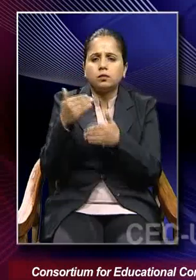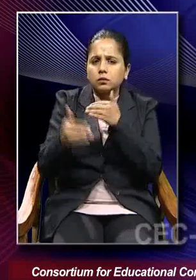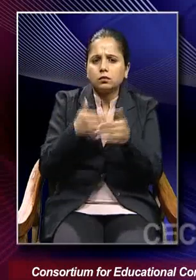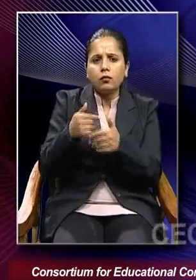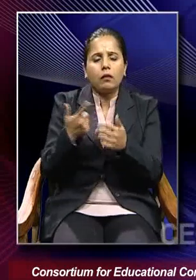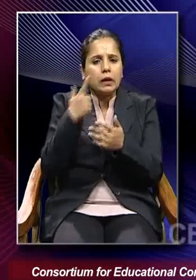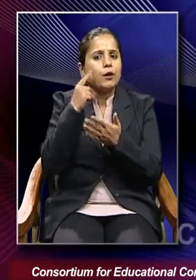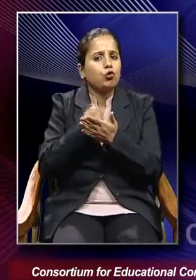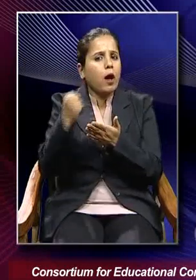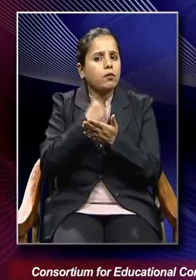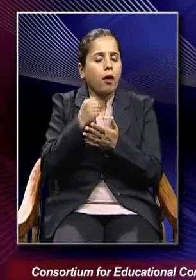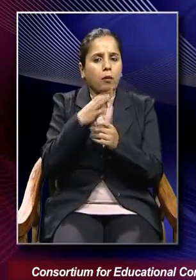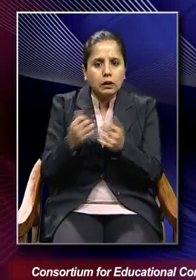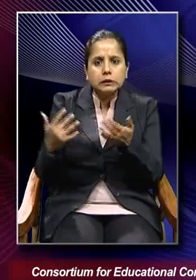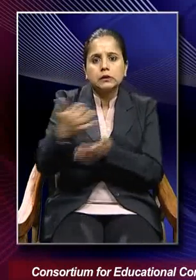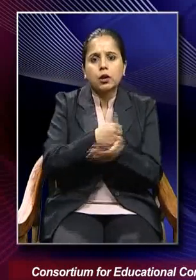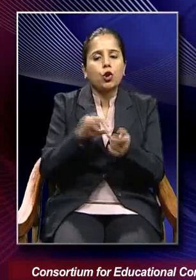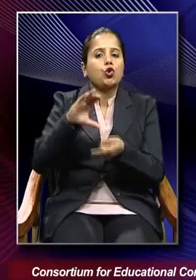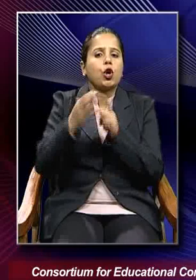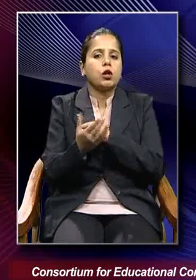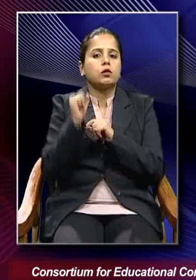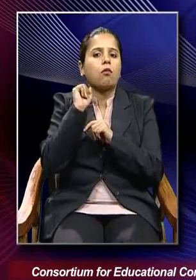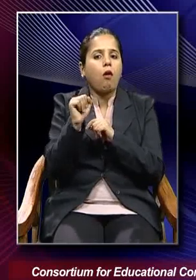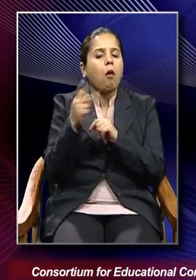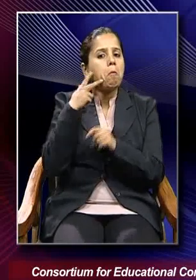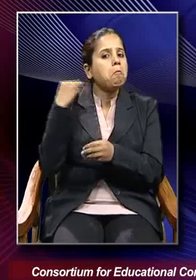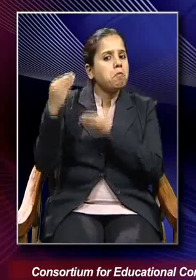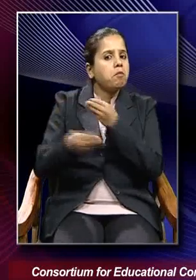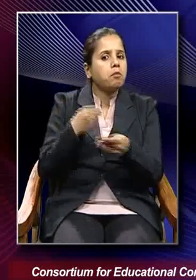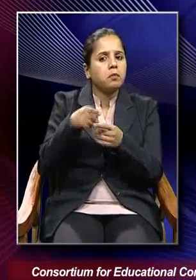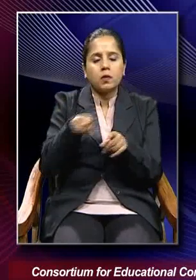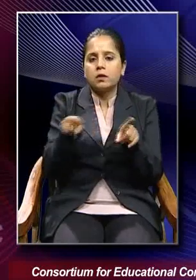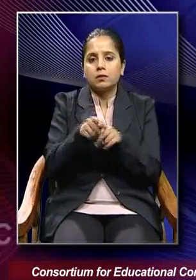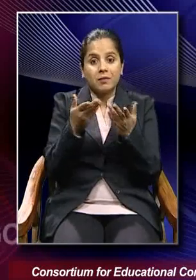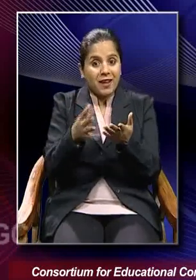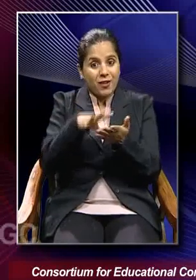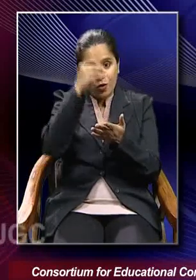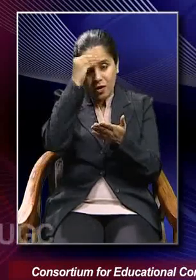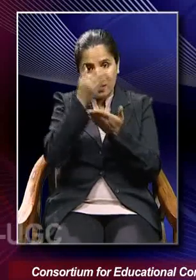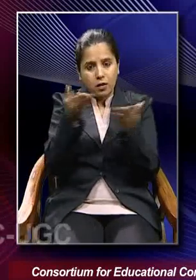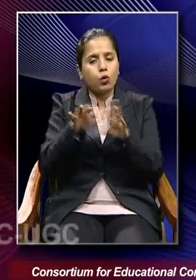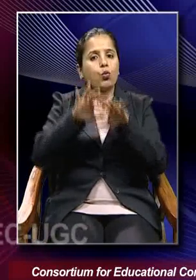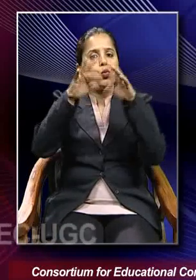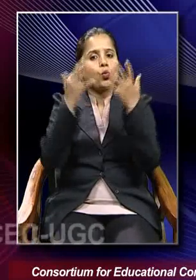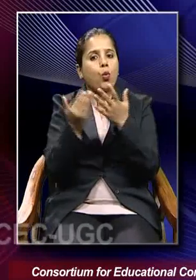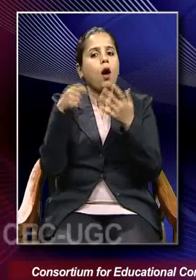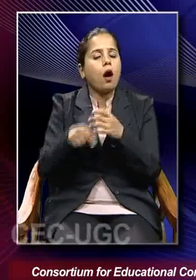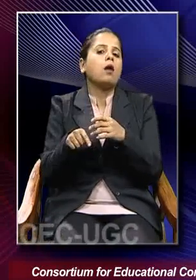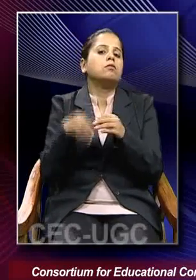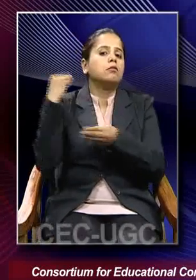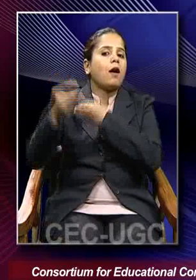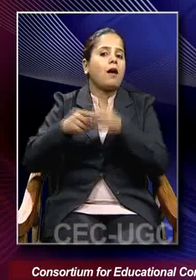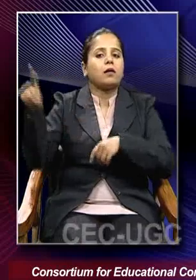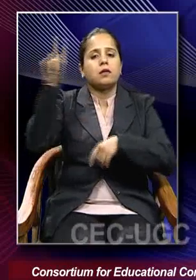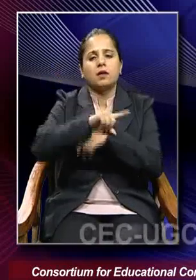attempts to preserve the cultural heritage. So, therefore, dear learners, the World Heritage Day is